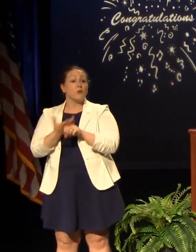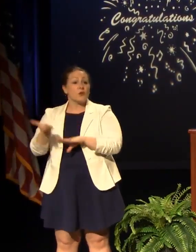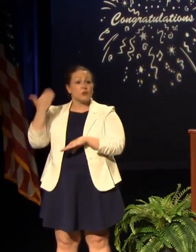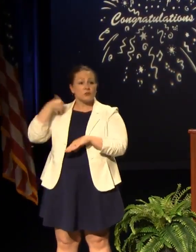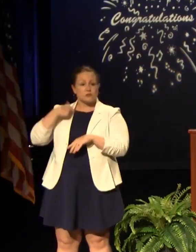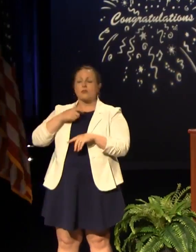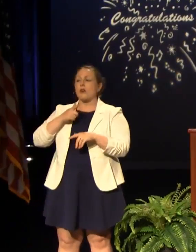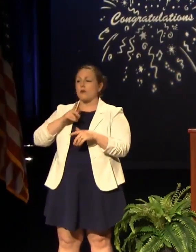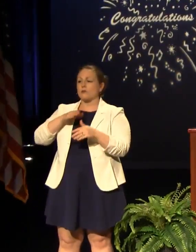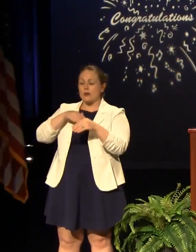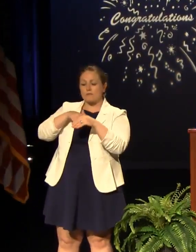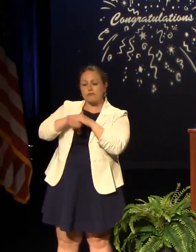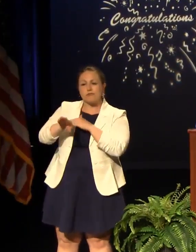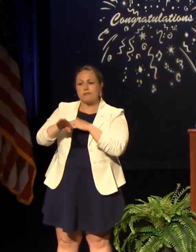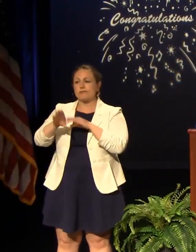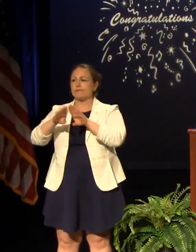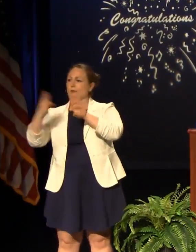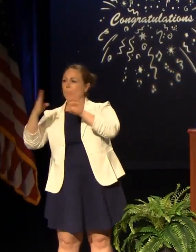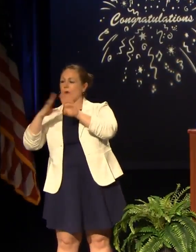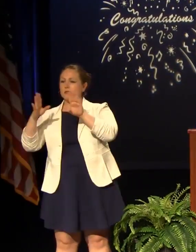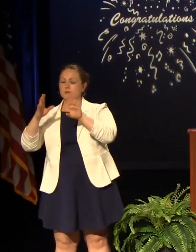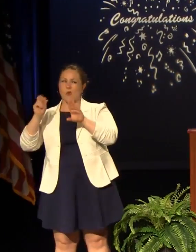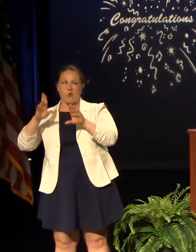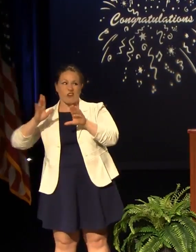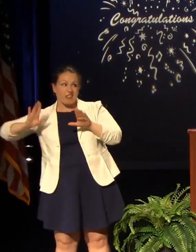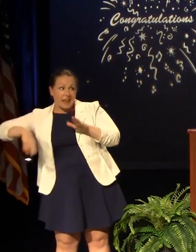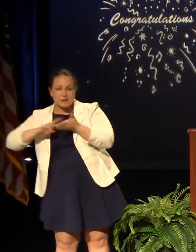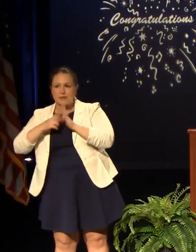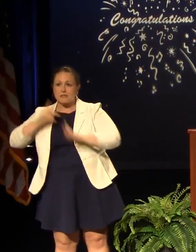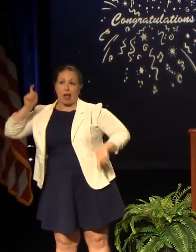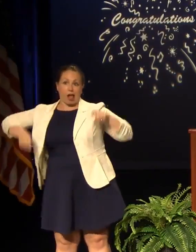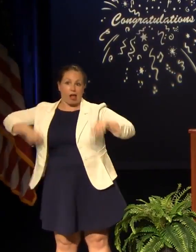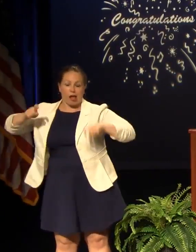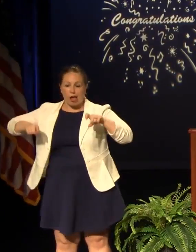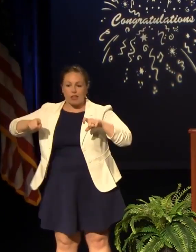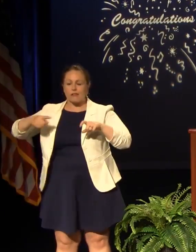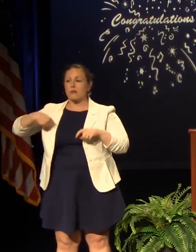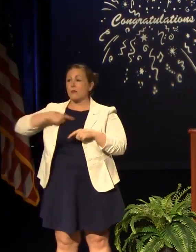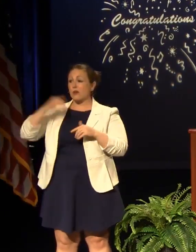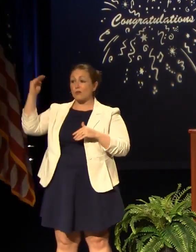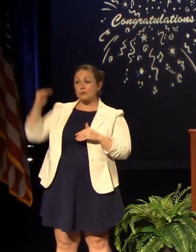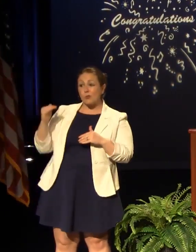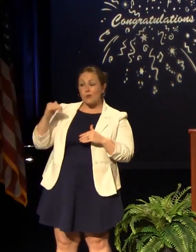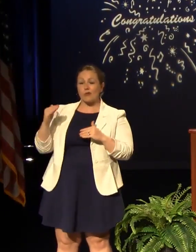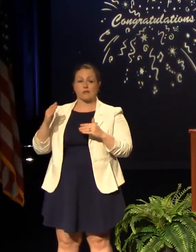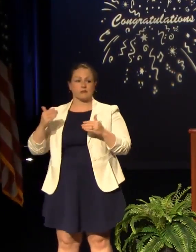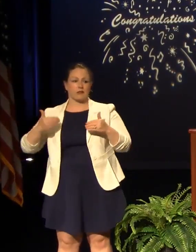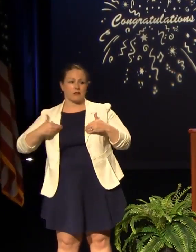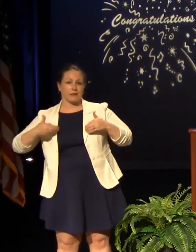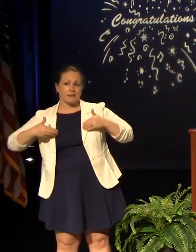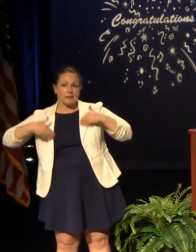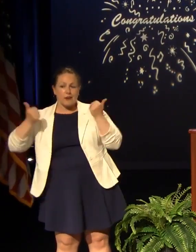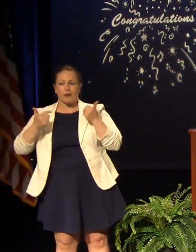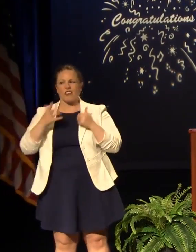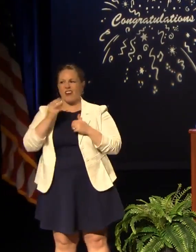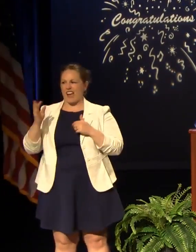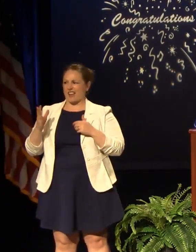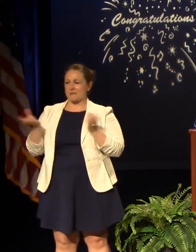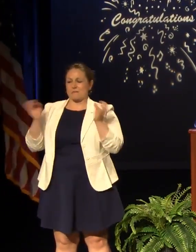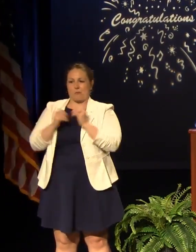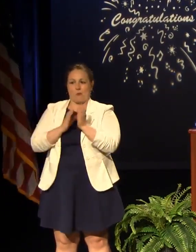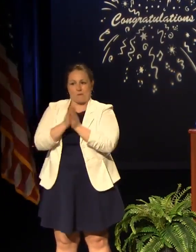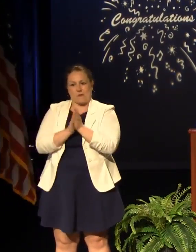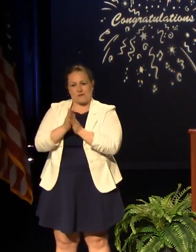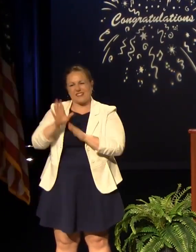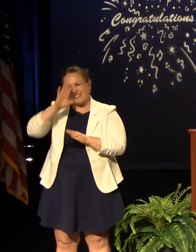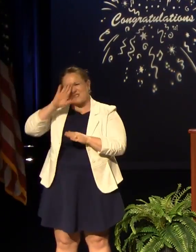late, then you ran through the doors. We were shorter, younger, and much more motivated, you know, before senioritis kicked in.